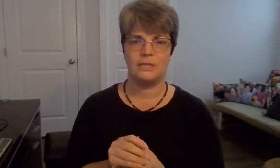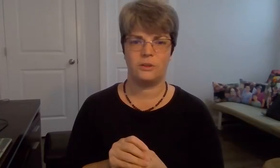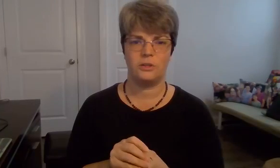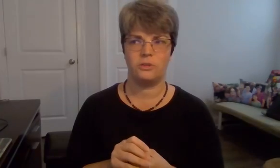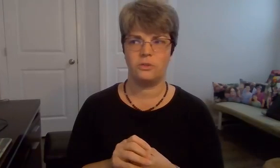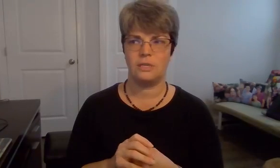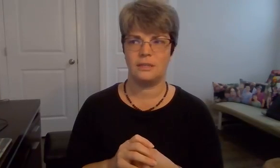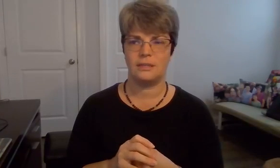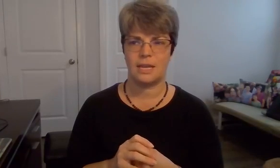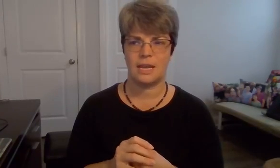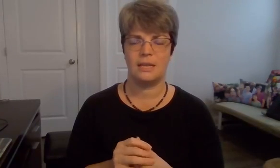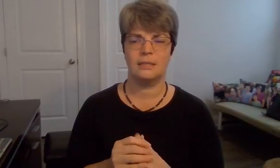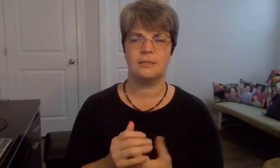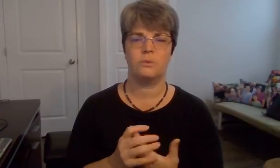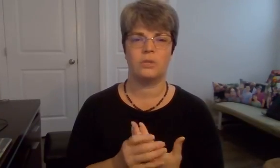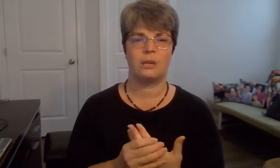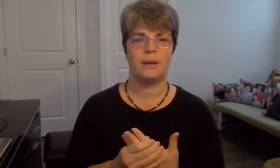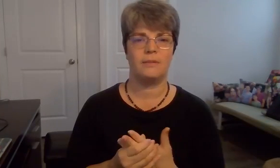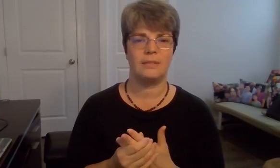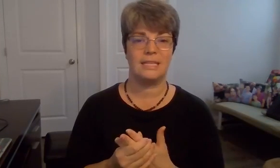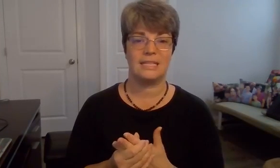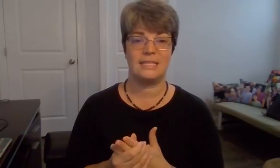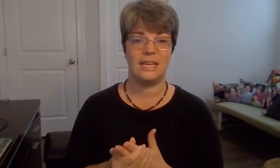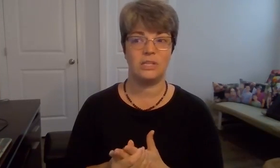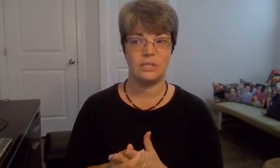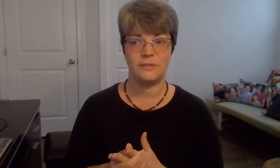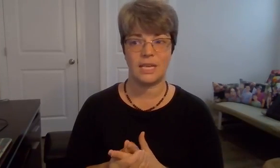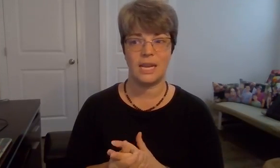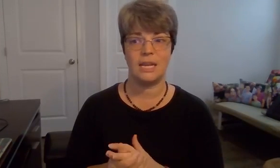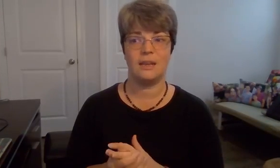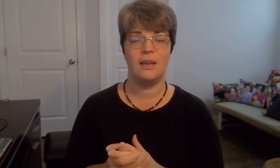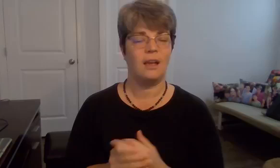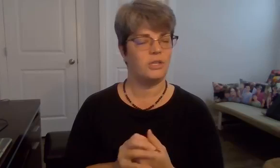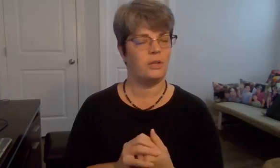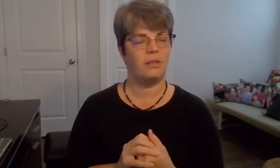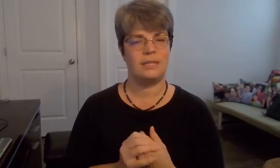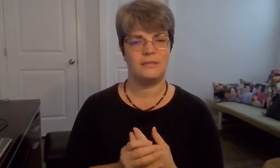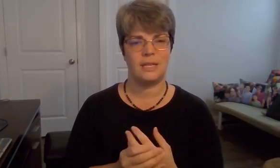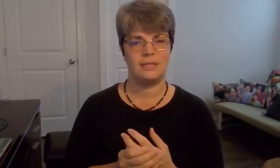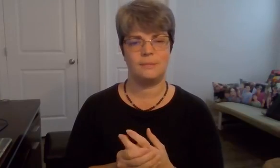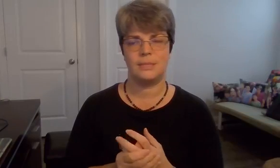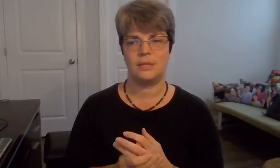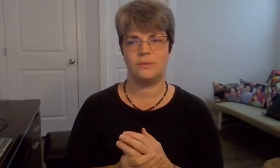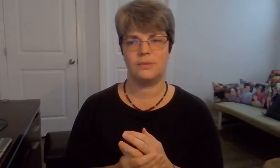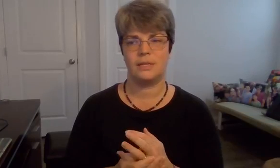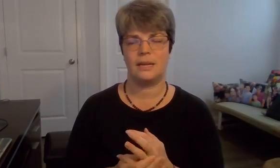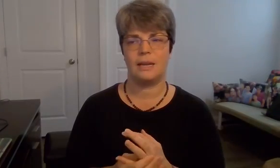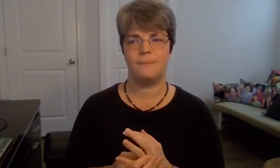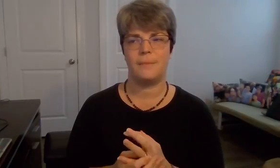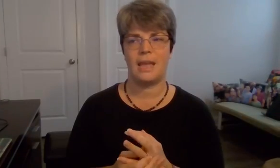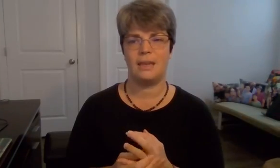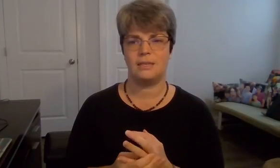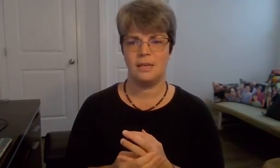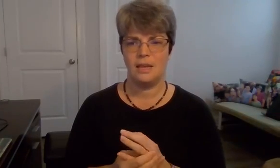for introducing the signs. We'll talk about the 6 stages of signing. I'll show you lots of signs themselves, and